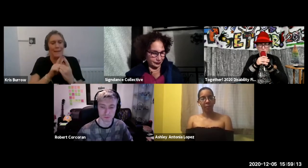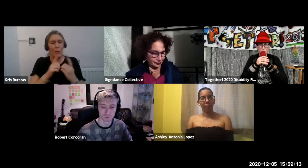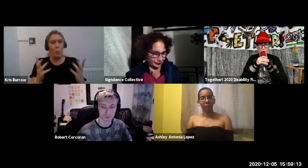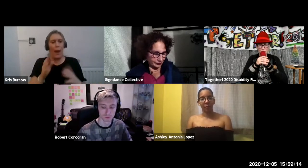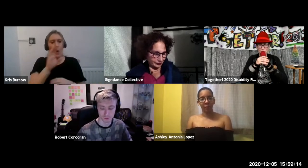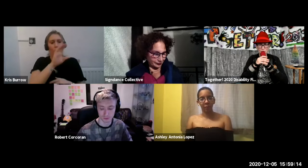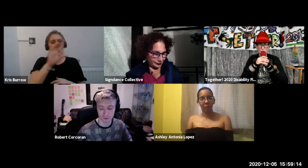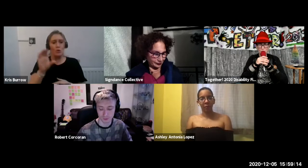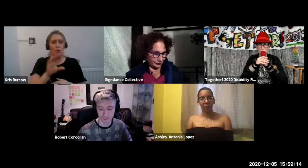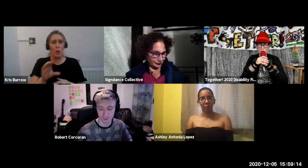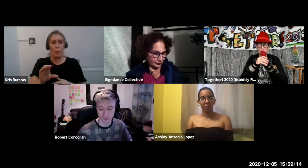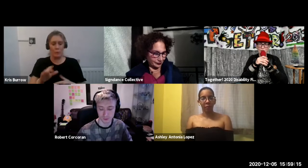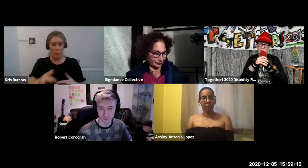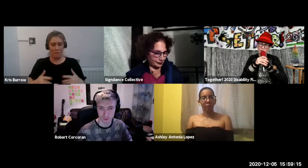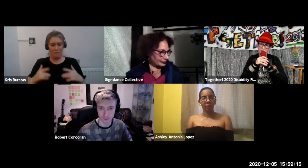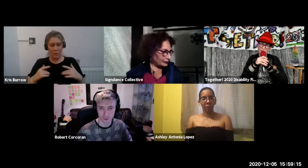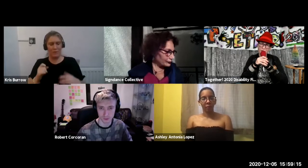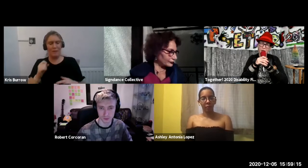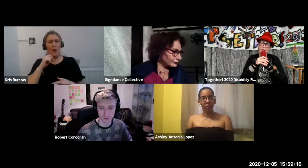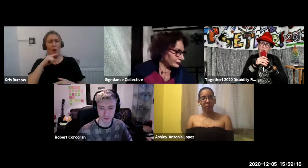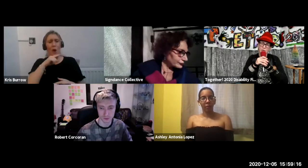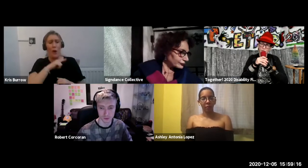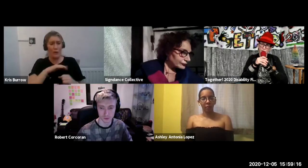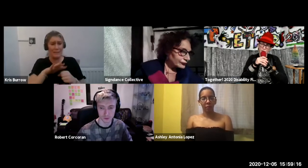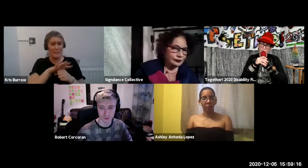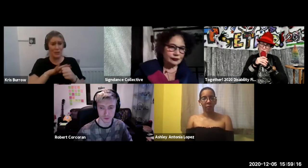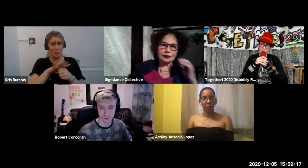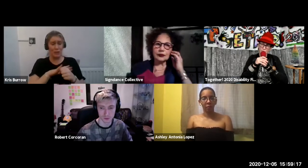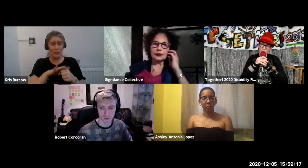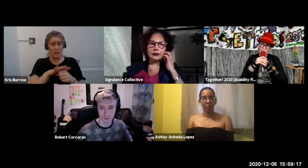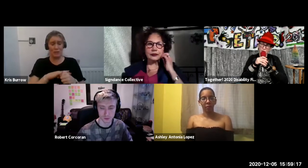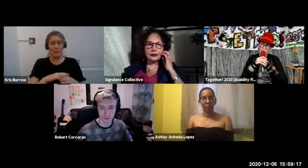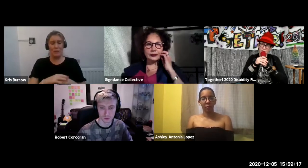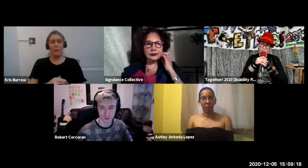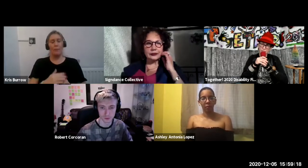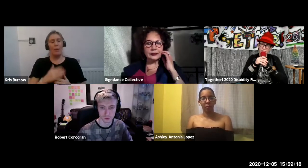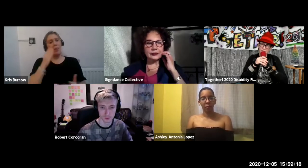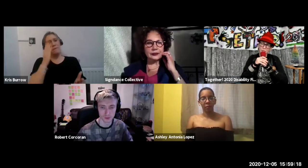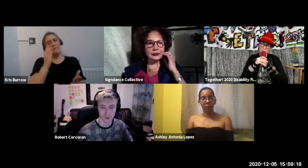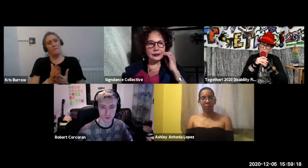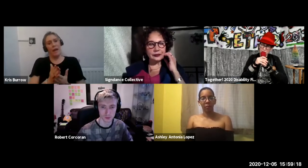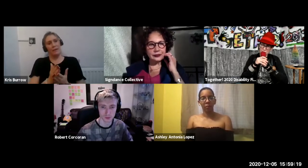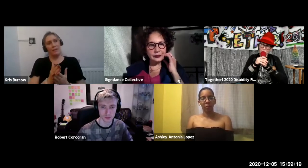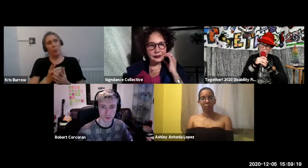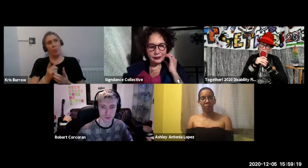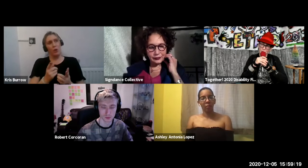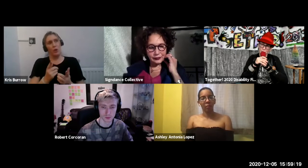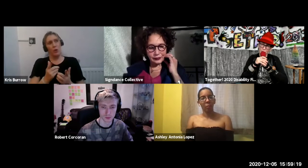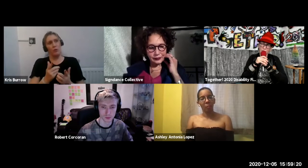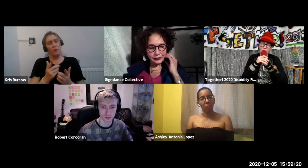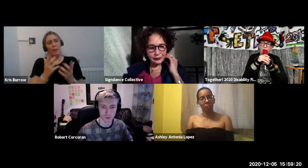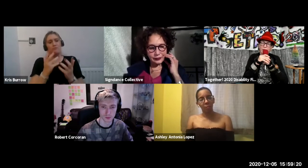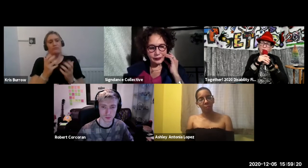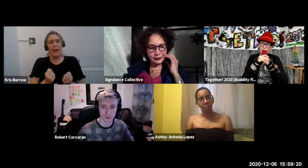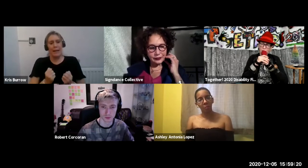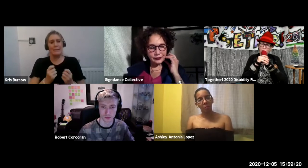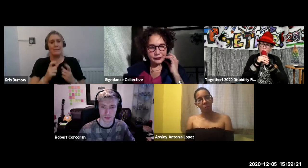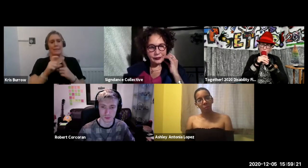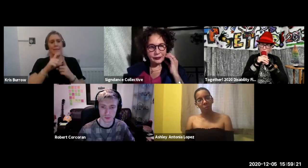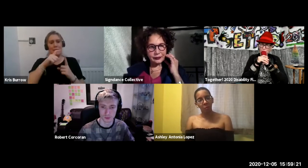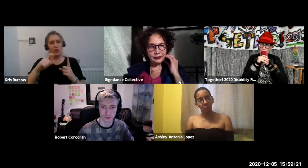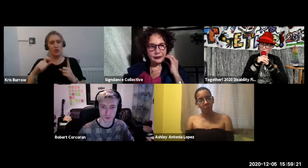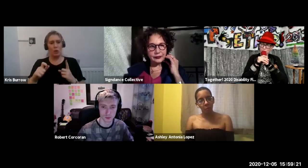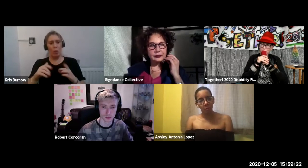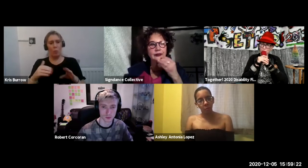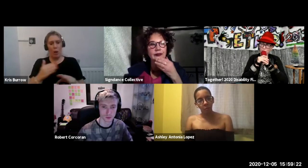it's a very odd situation altogether. But again, the fact that you've really embraced digital work, and I think one of